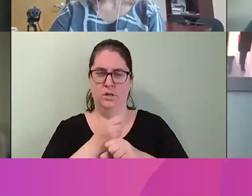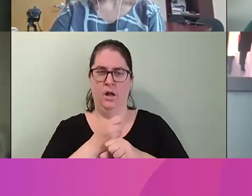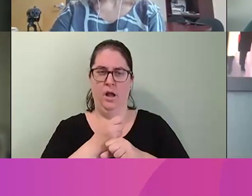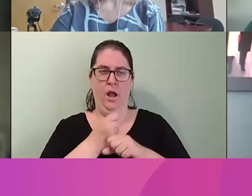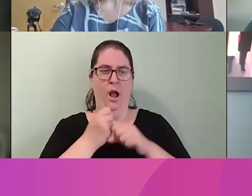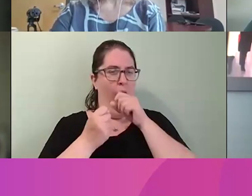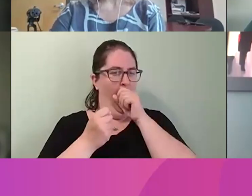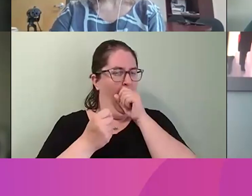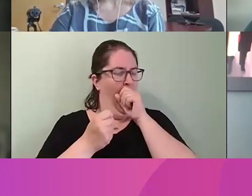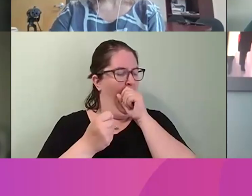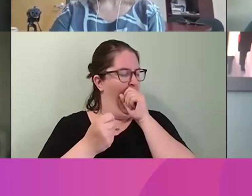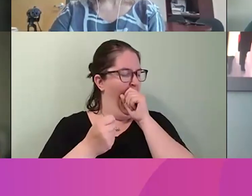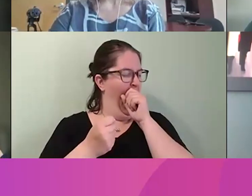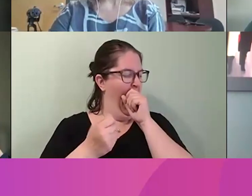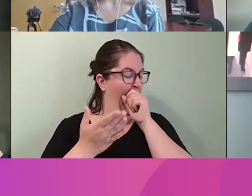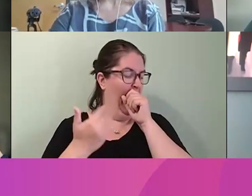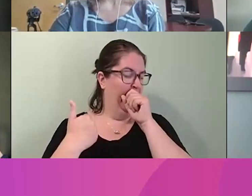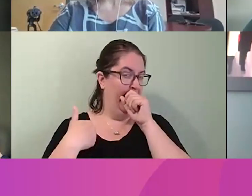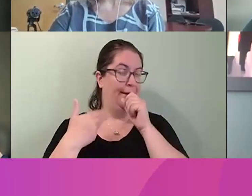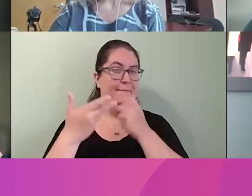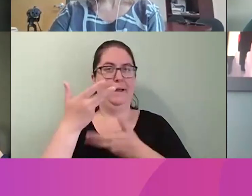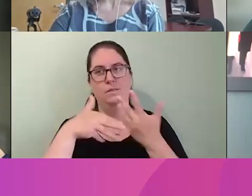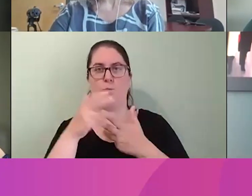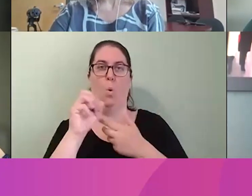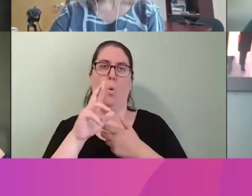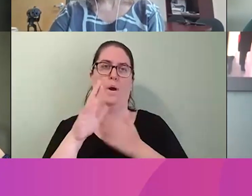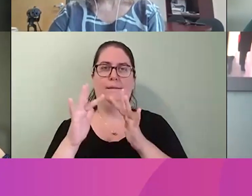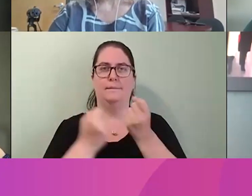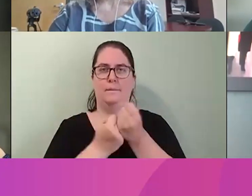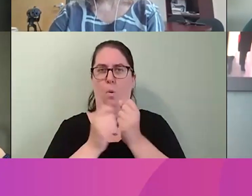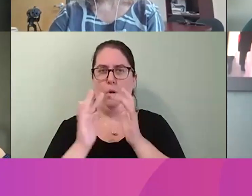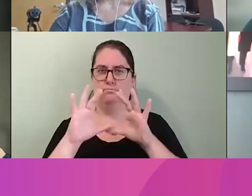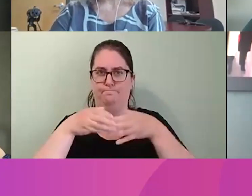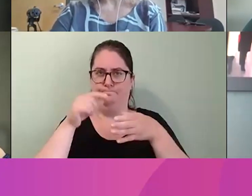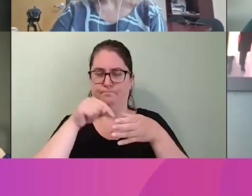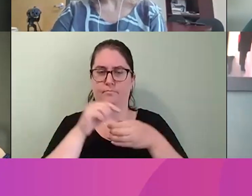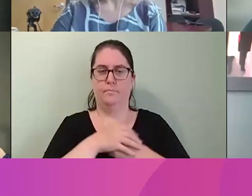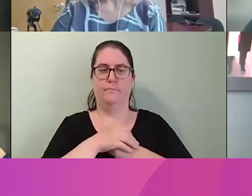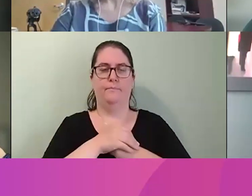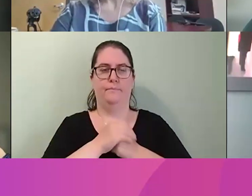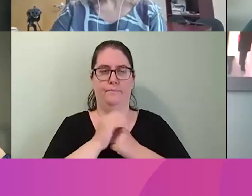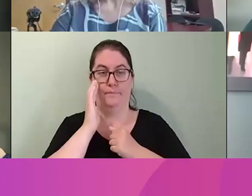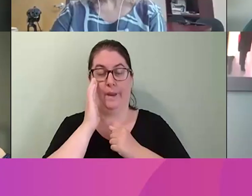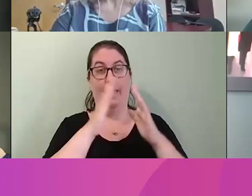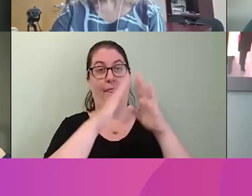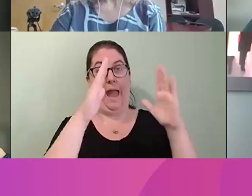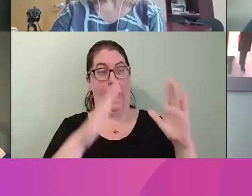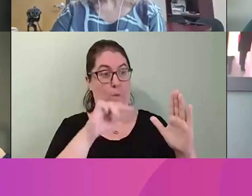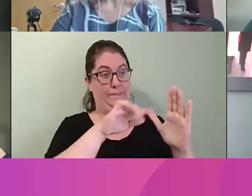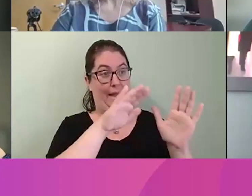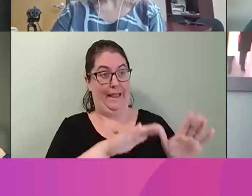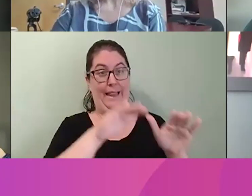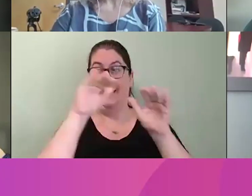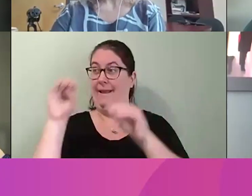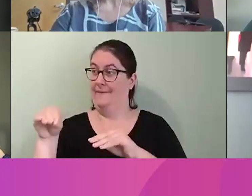a social network around them, support network. Um, just simply leaving the home and